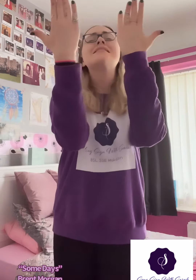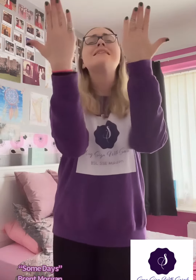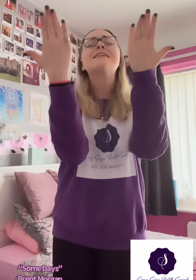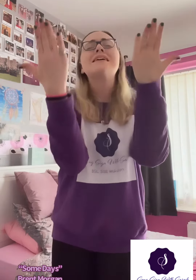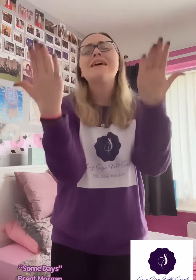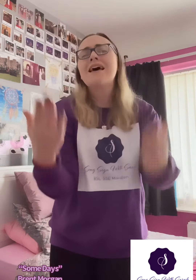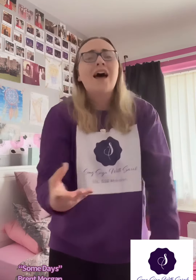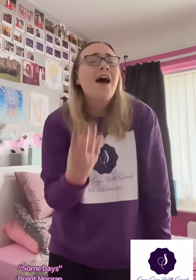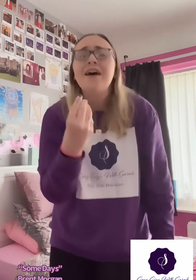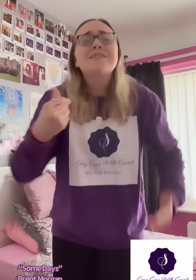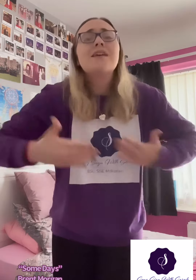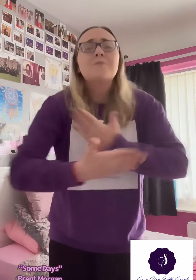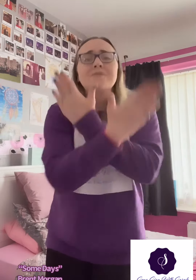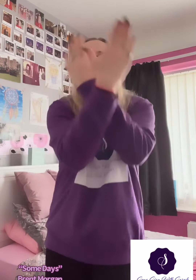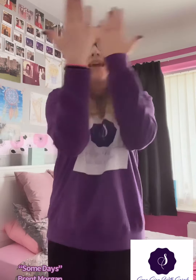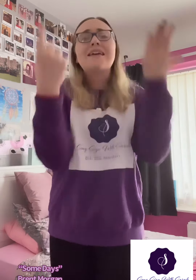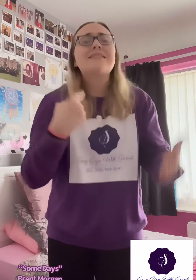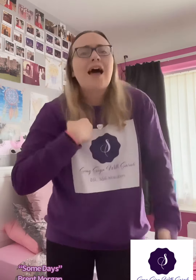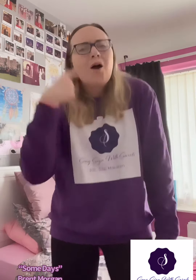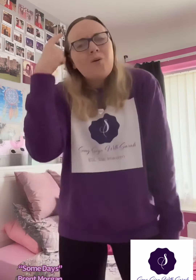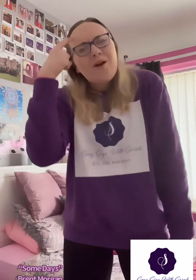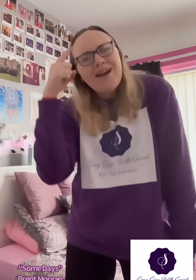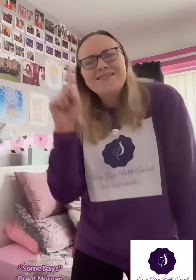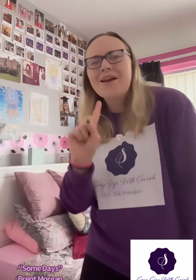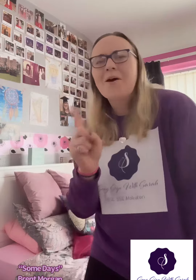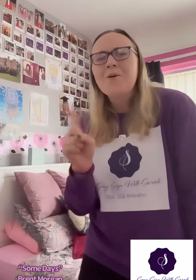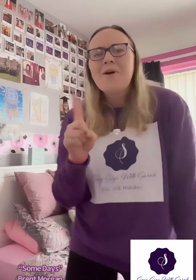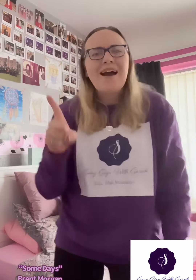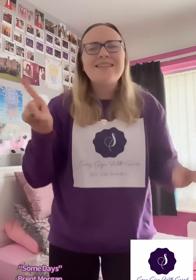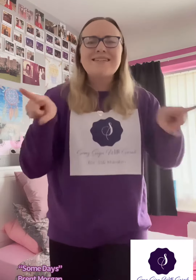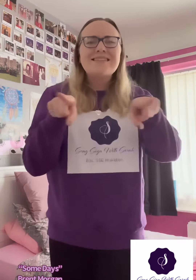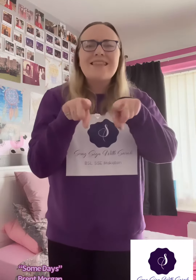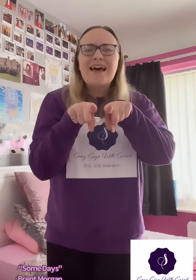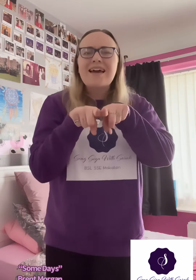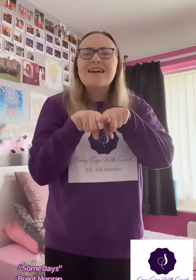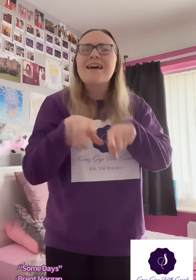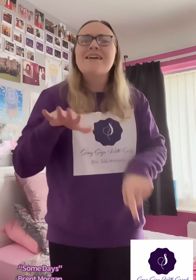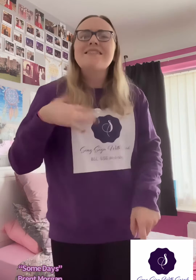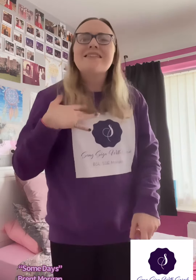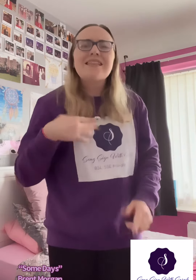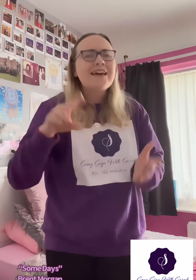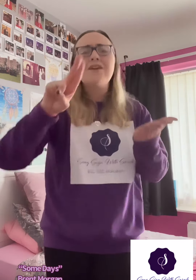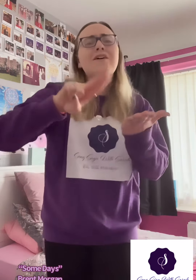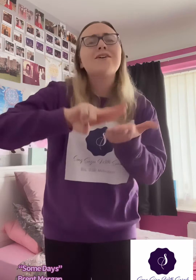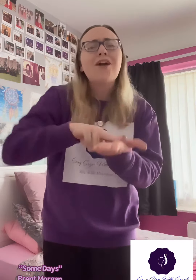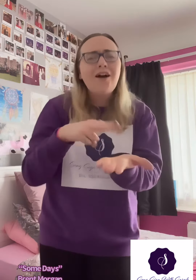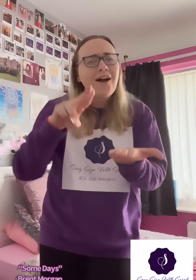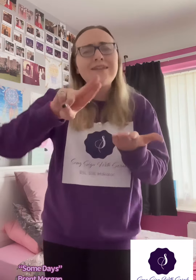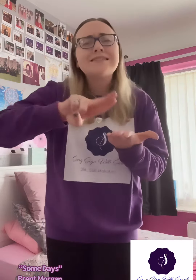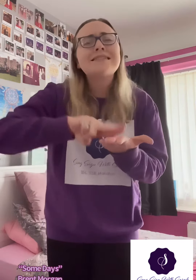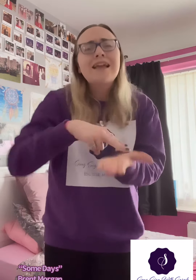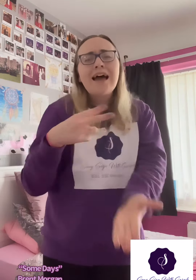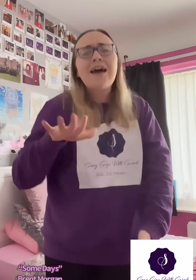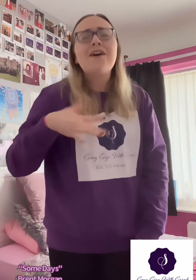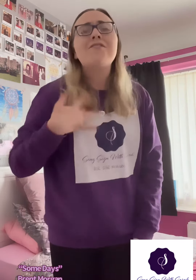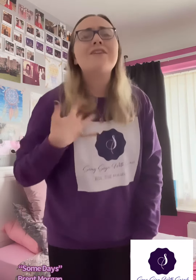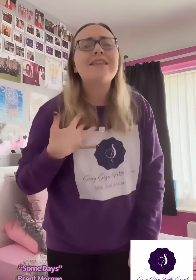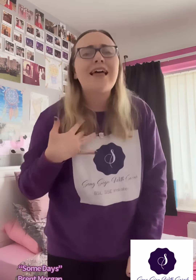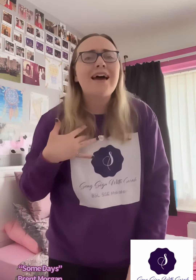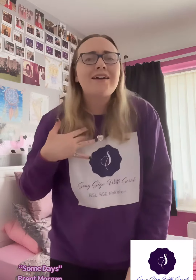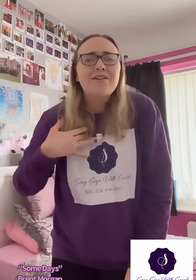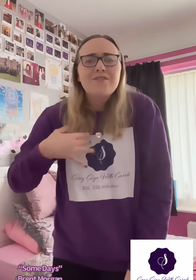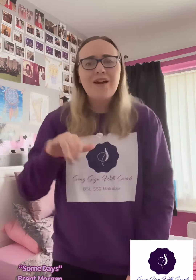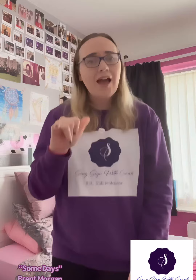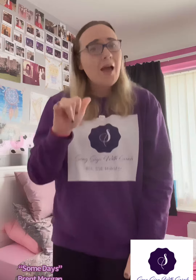Some days. Some days I wonder what it's like to live an